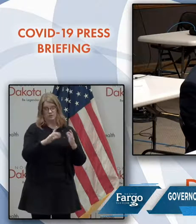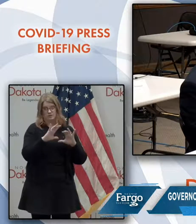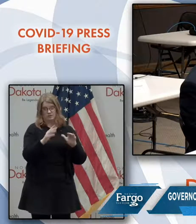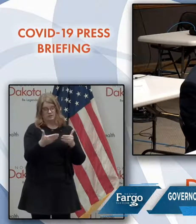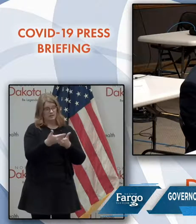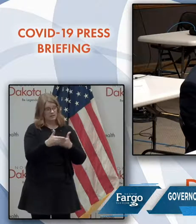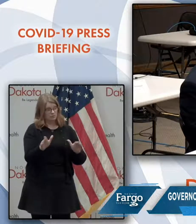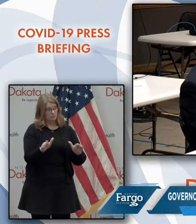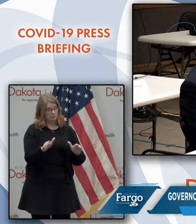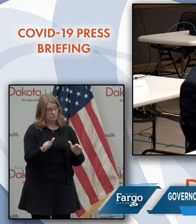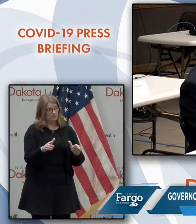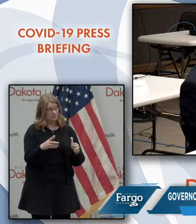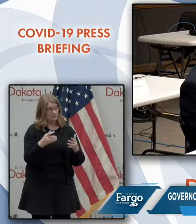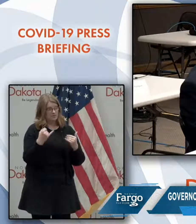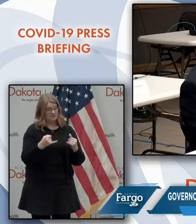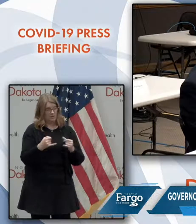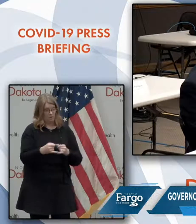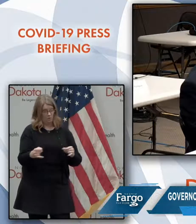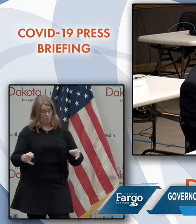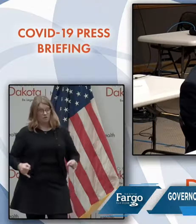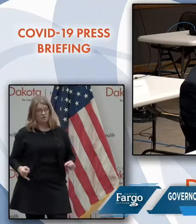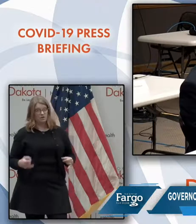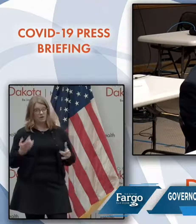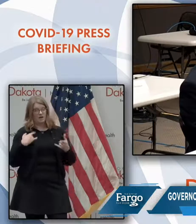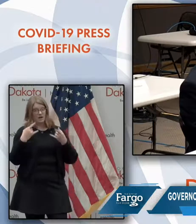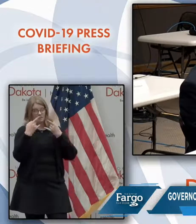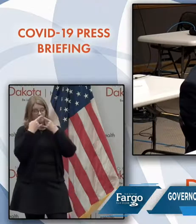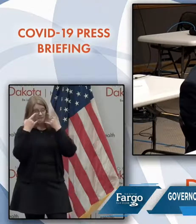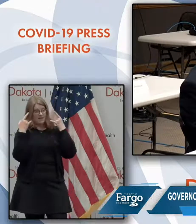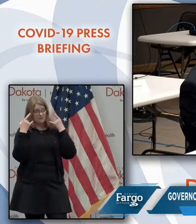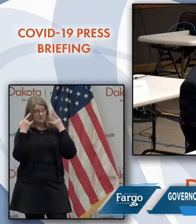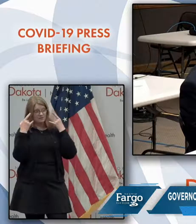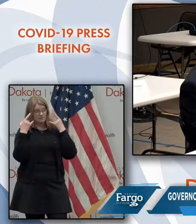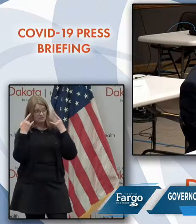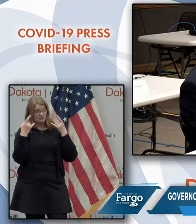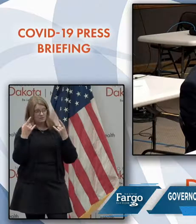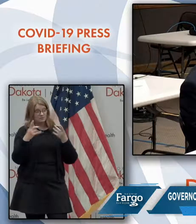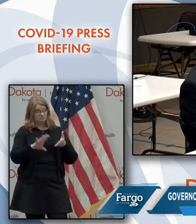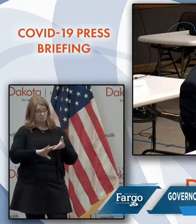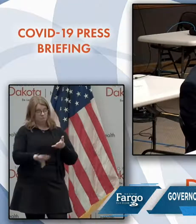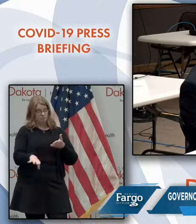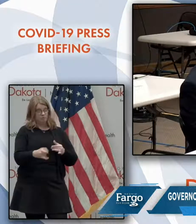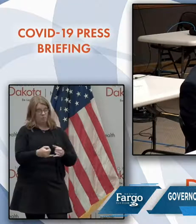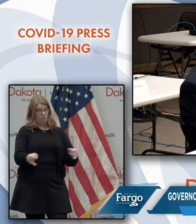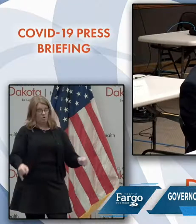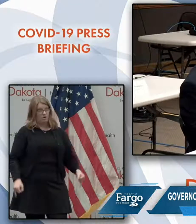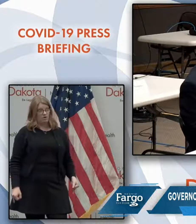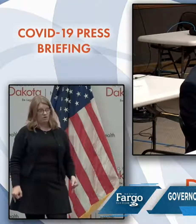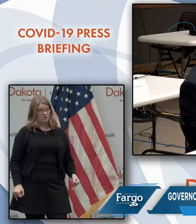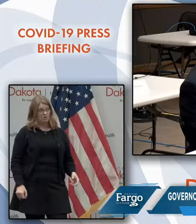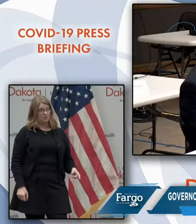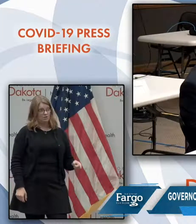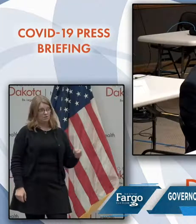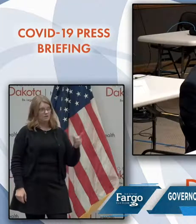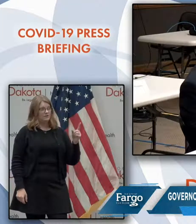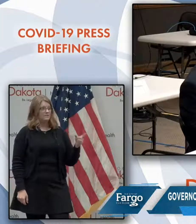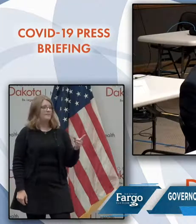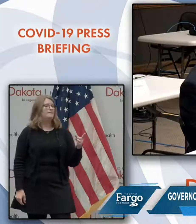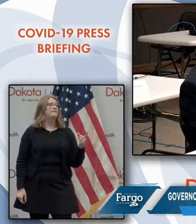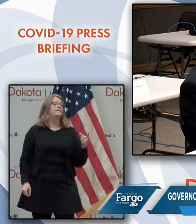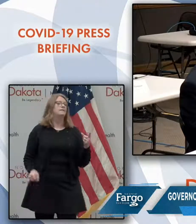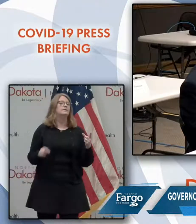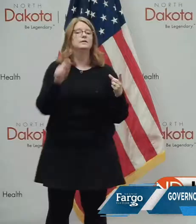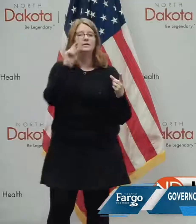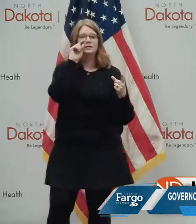was now quarantined, even though I have my mask on, am I going to be released from that quarantine? The